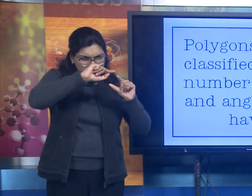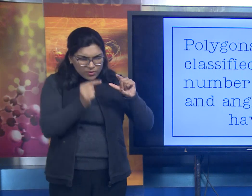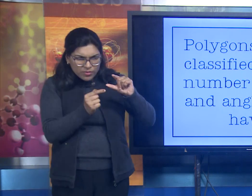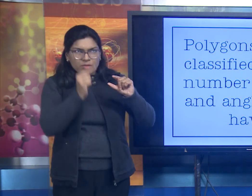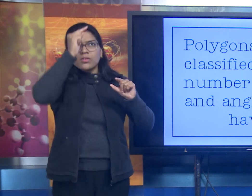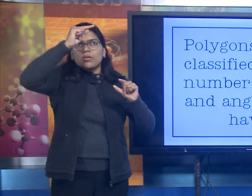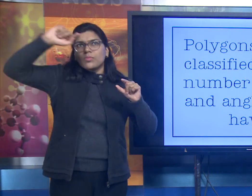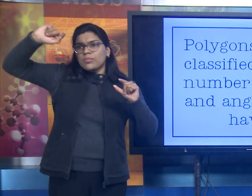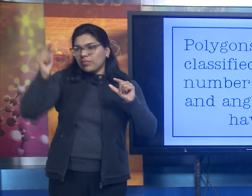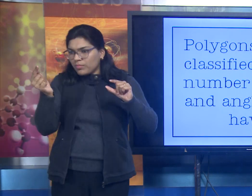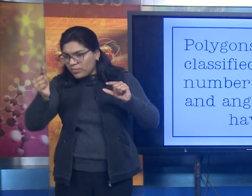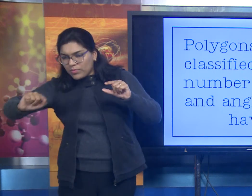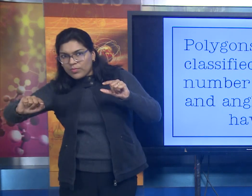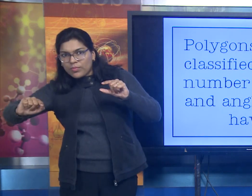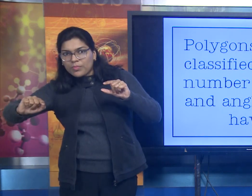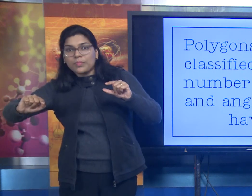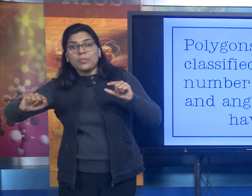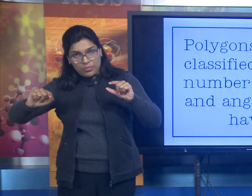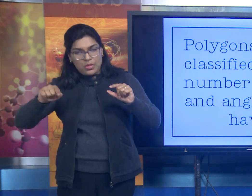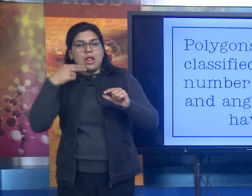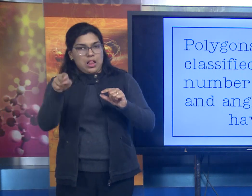group. And see the angle, we know.